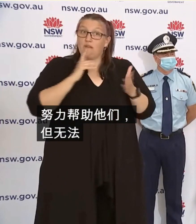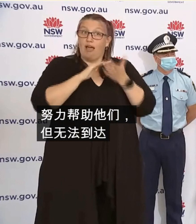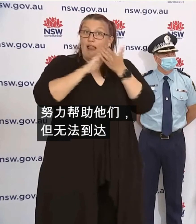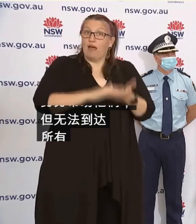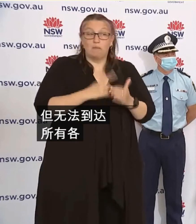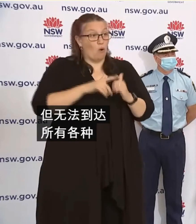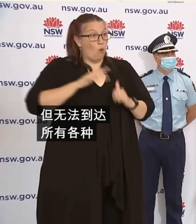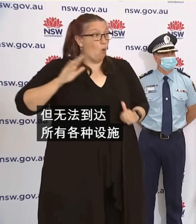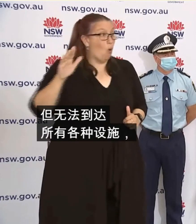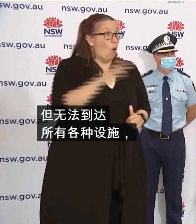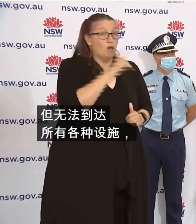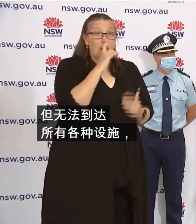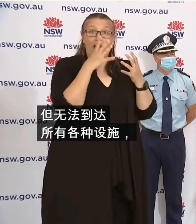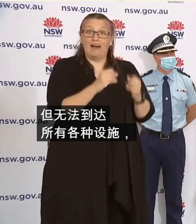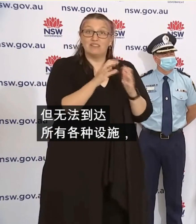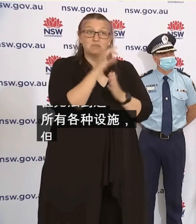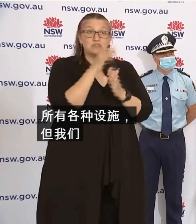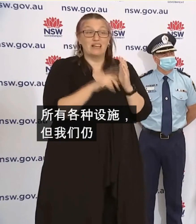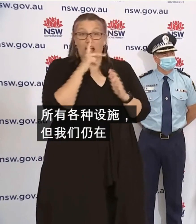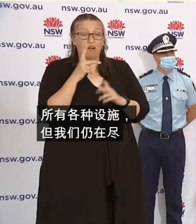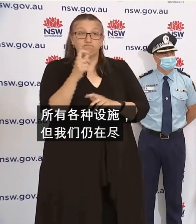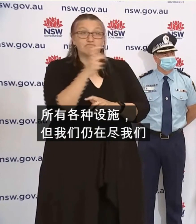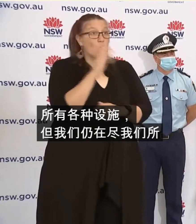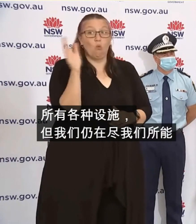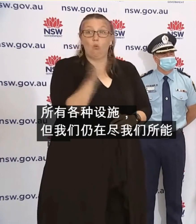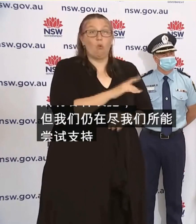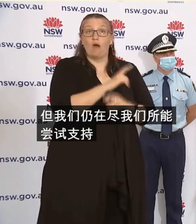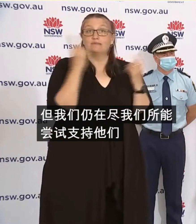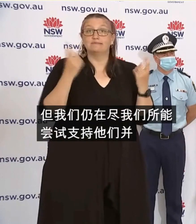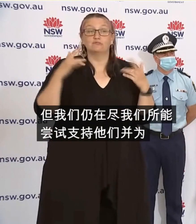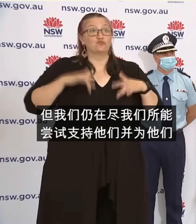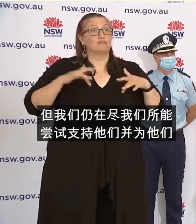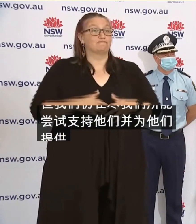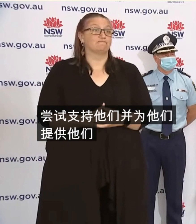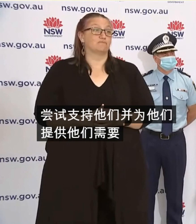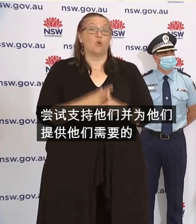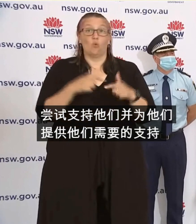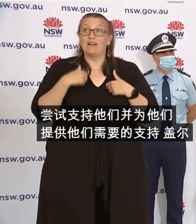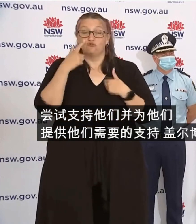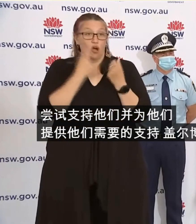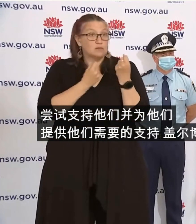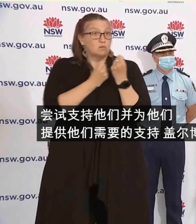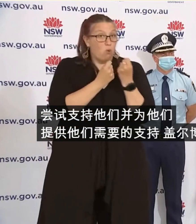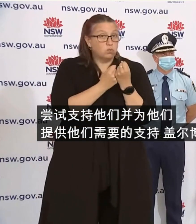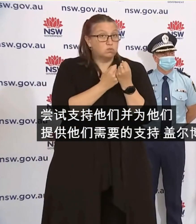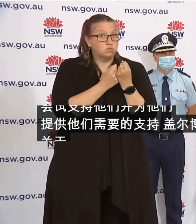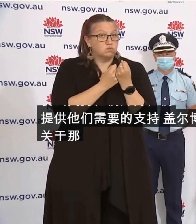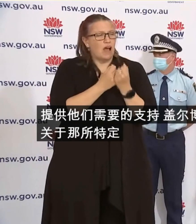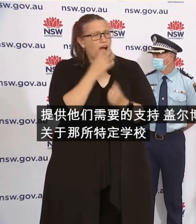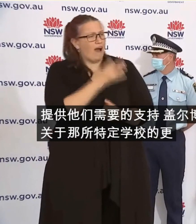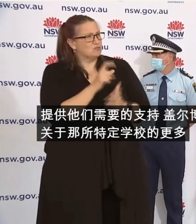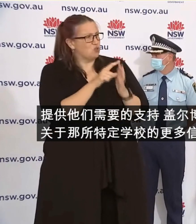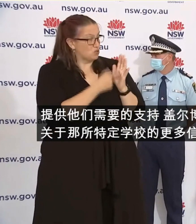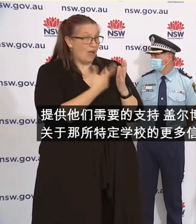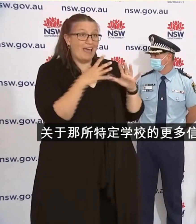been possible to get to all of the various facilities. But we're still doing what we can to try and back them in and give them the support they need. Dr. Gale, do you have any